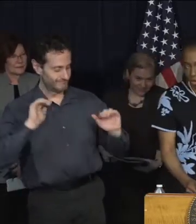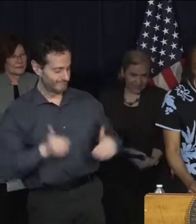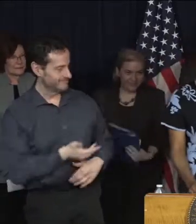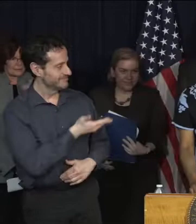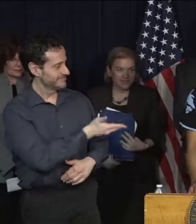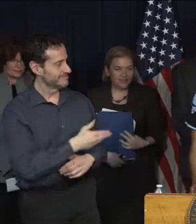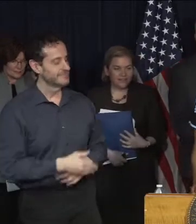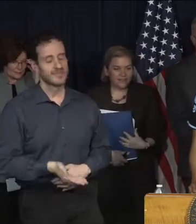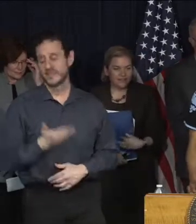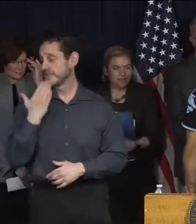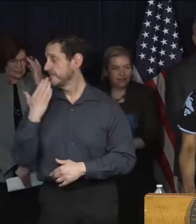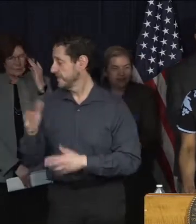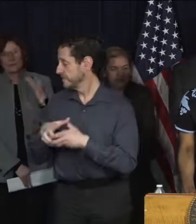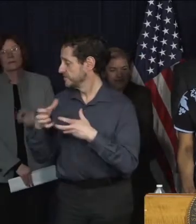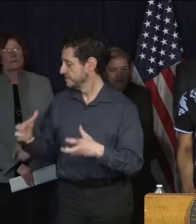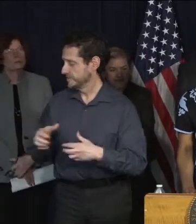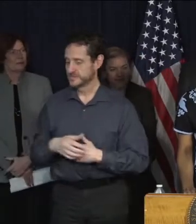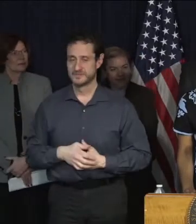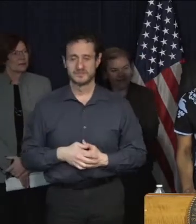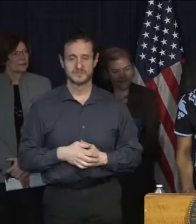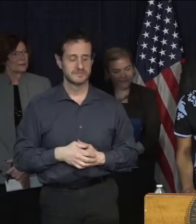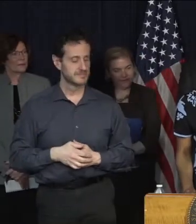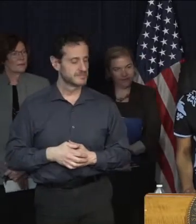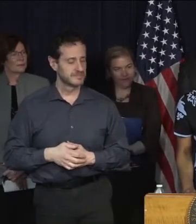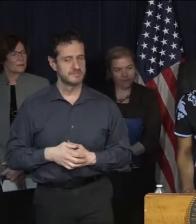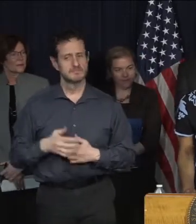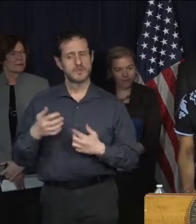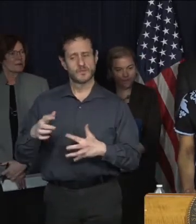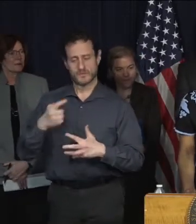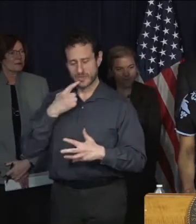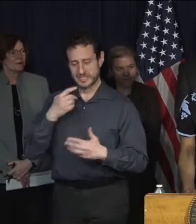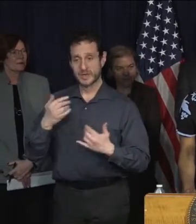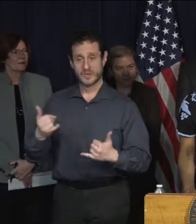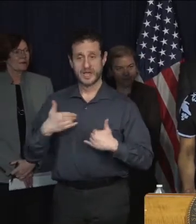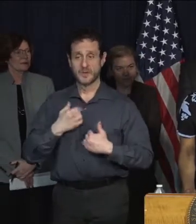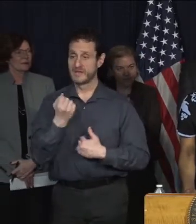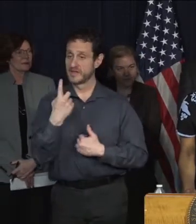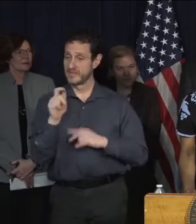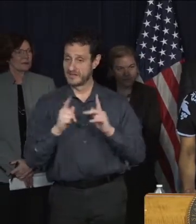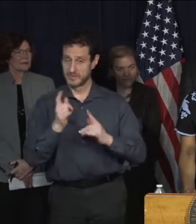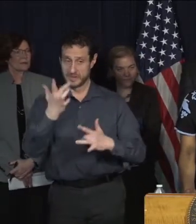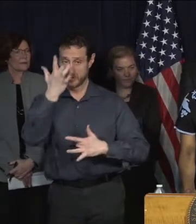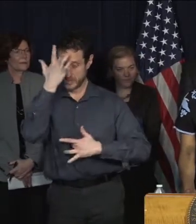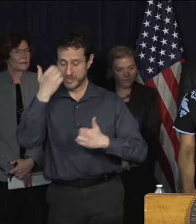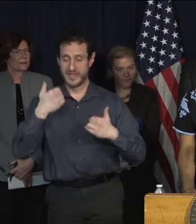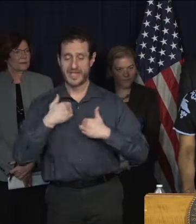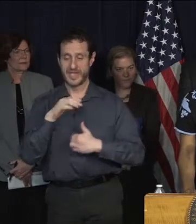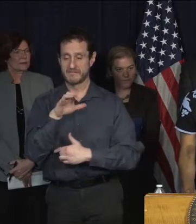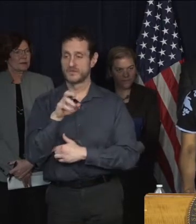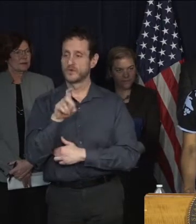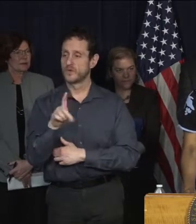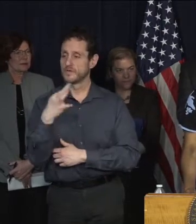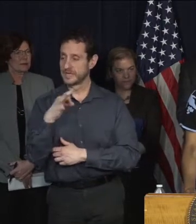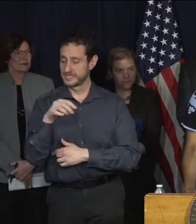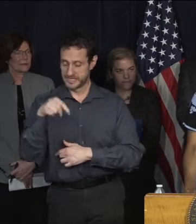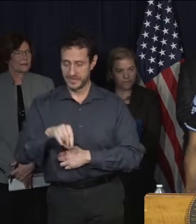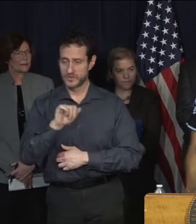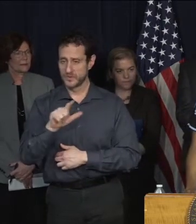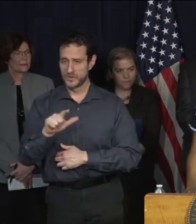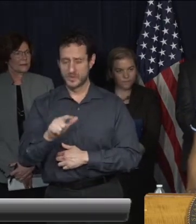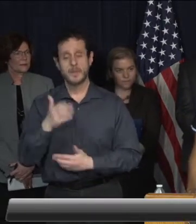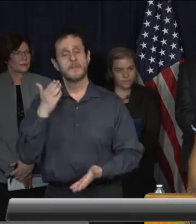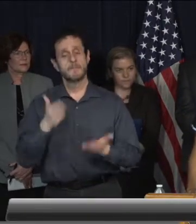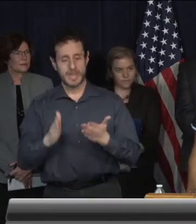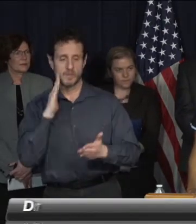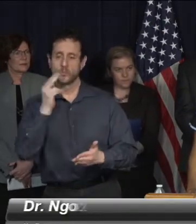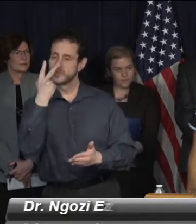Thank you so much, Dr. Arwady. So as has been mentioned, we now have 11 cases of the COVID-19 here in Illinois, and it's possible that we